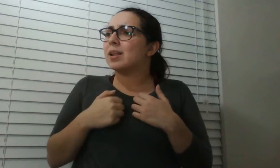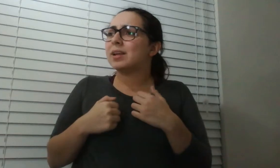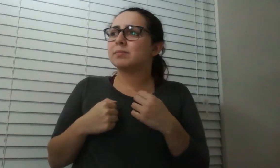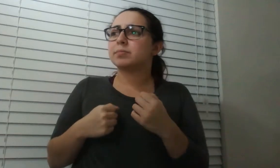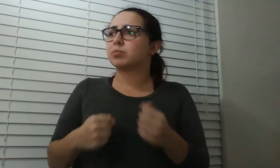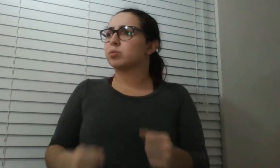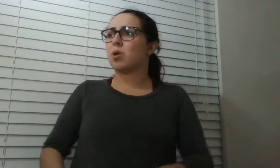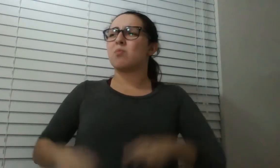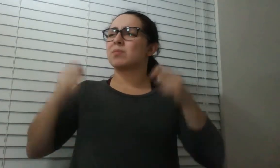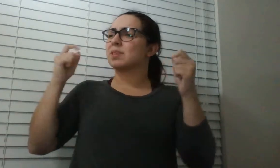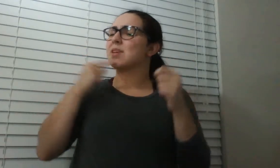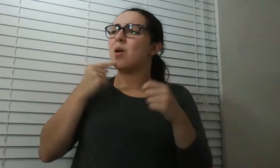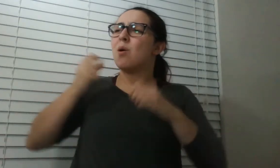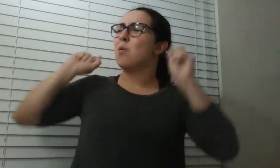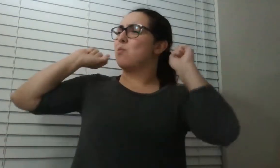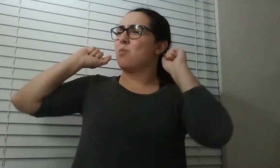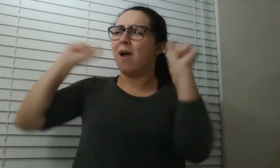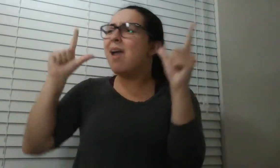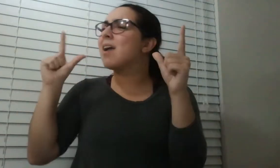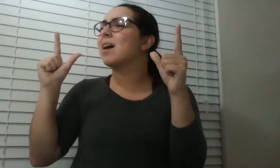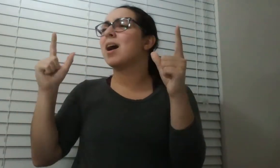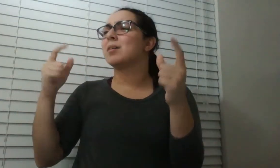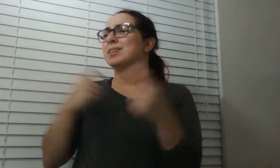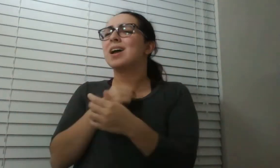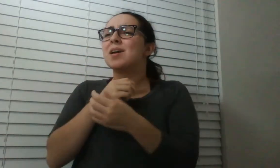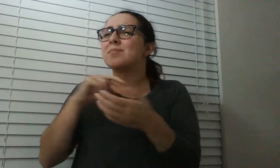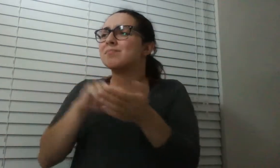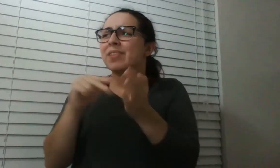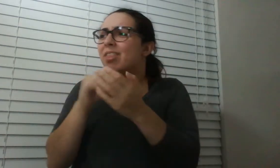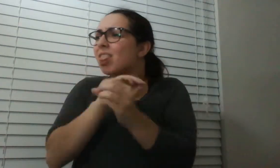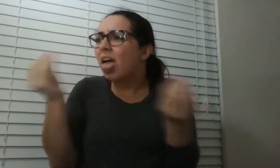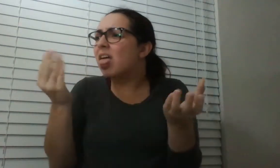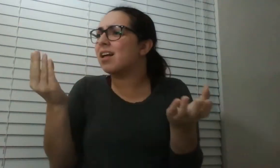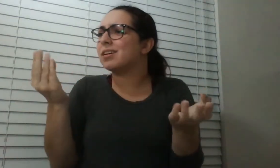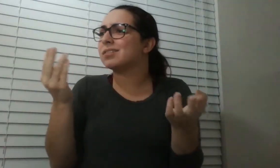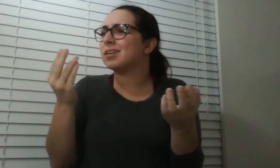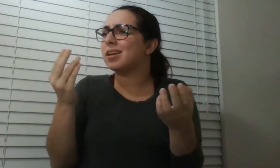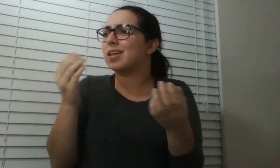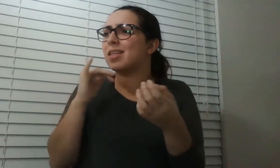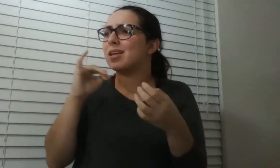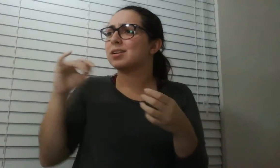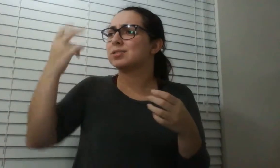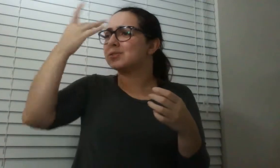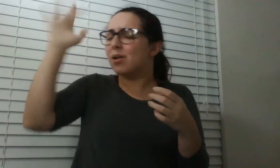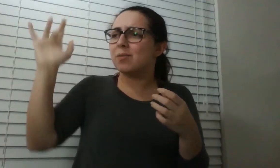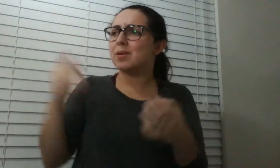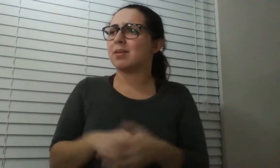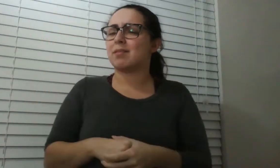put the box in a house made from the teeth of his dog with the thing, I would say, okay, Yeah. just keep multiplying